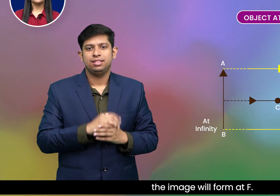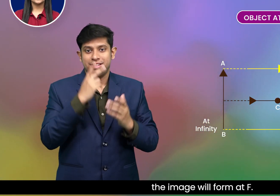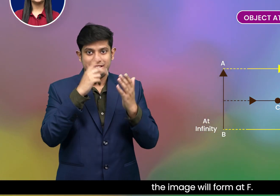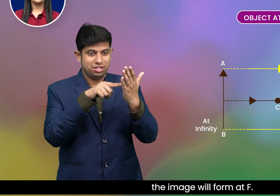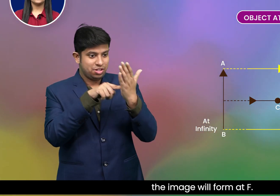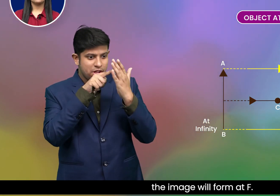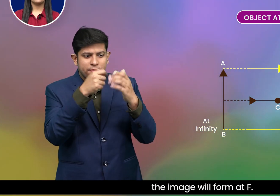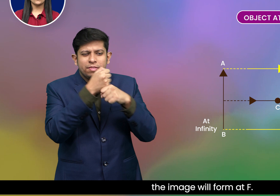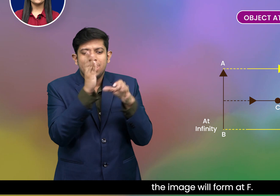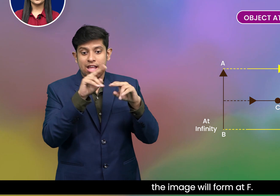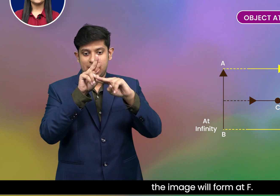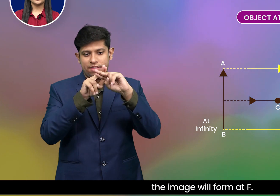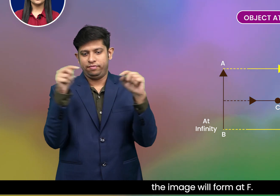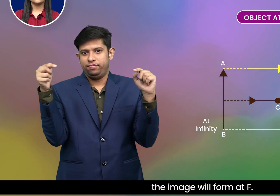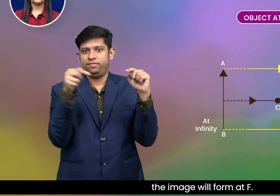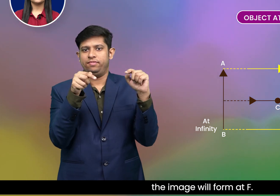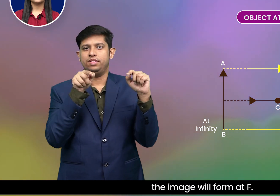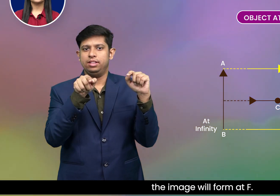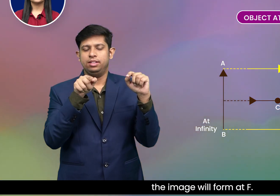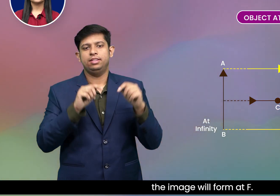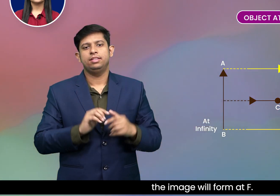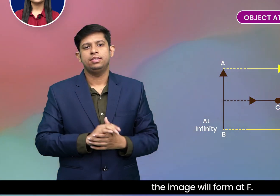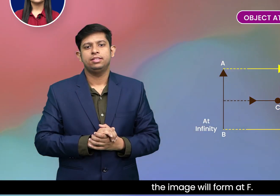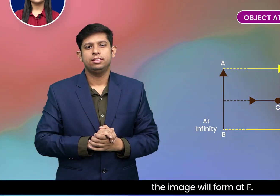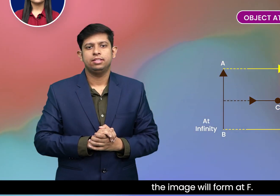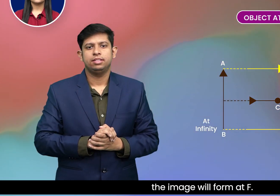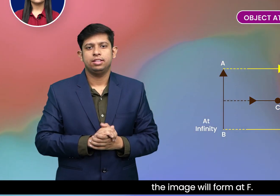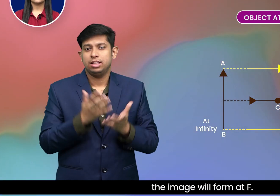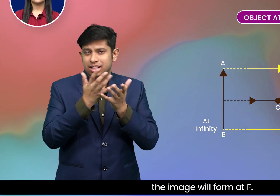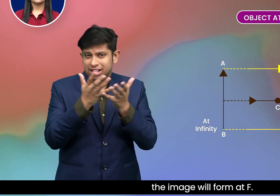the image will form at F.